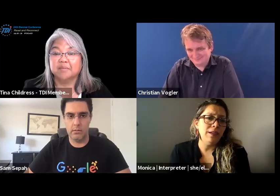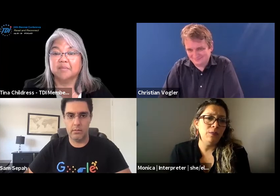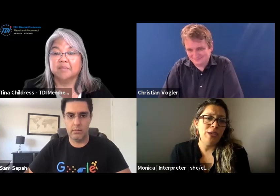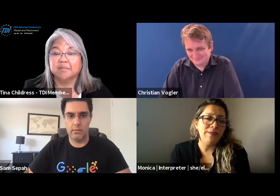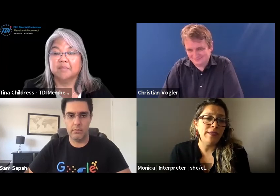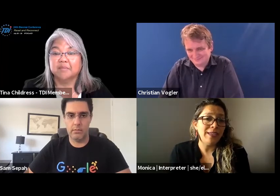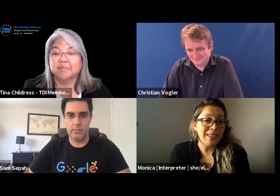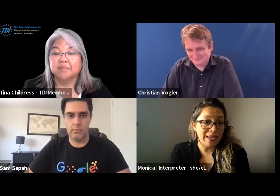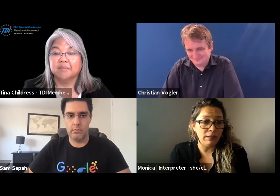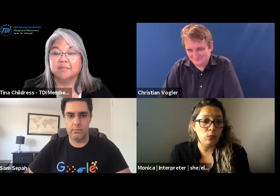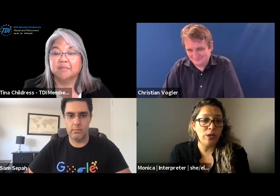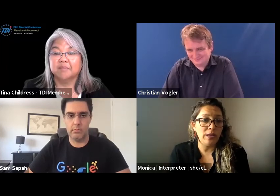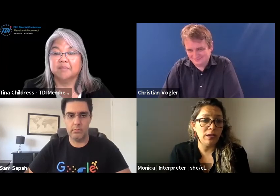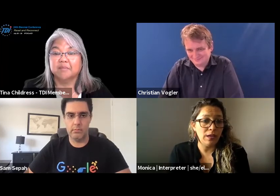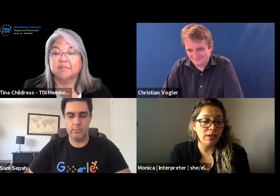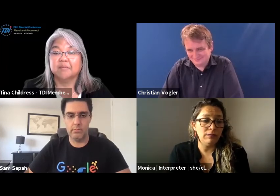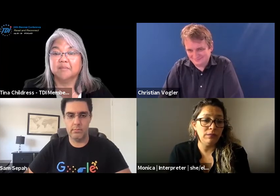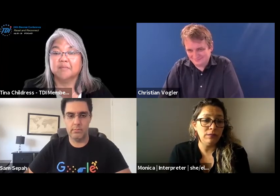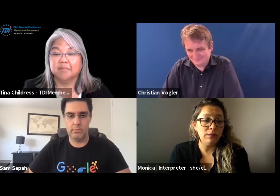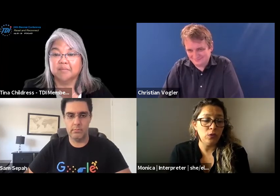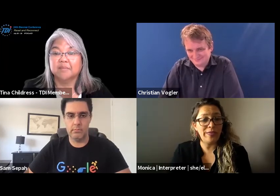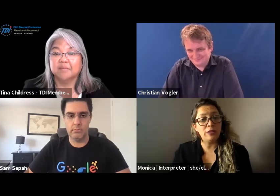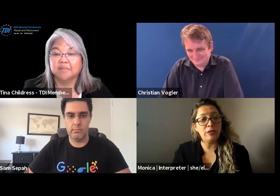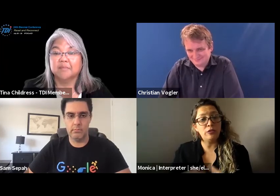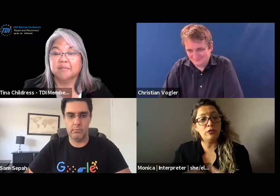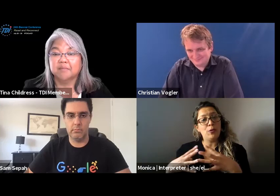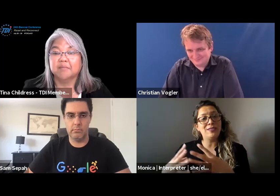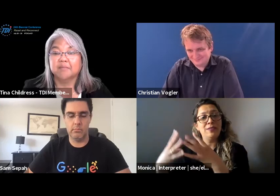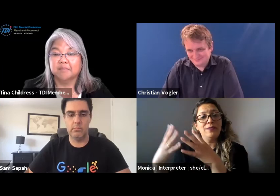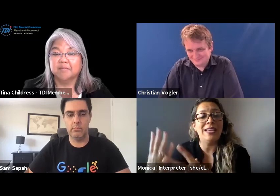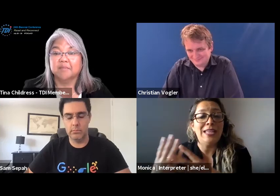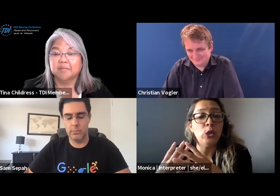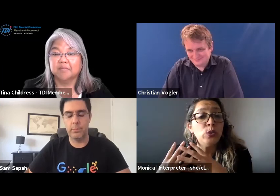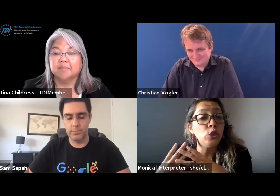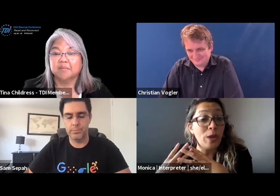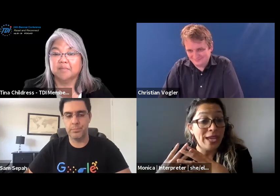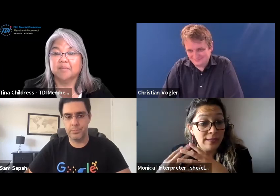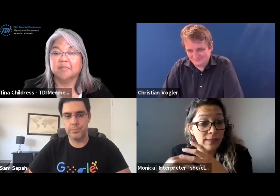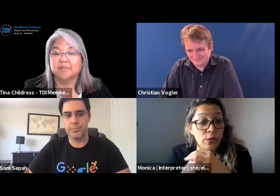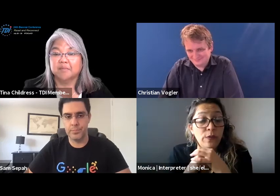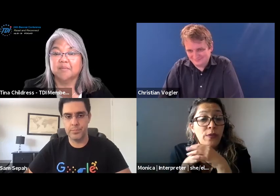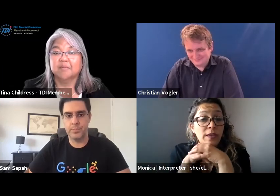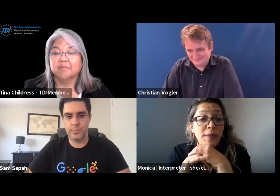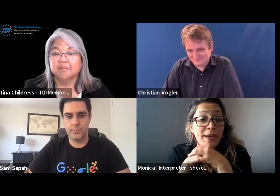we have to think again when they're in the process of designing, it goes two ways. So if you think